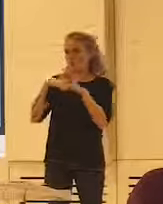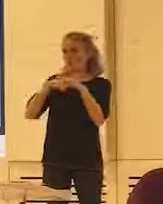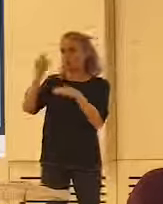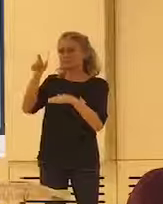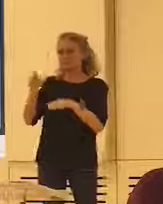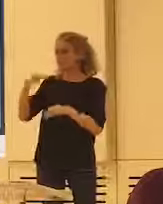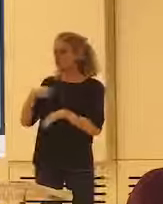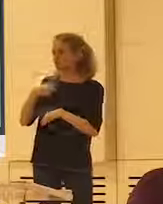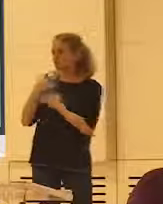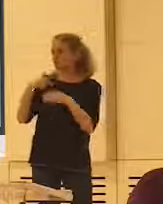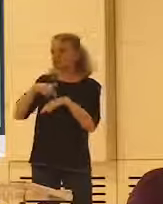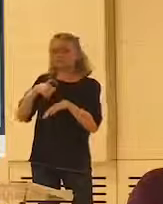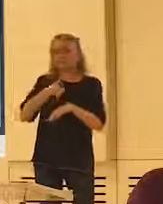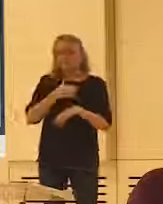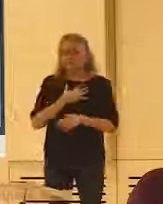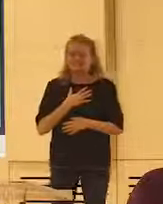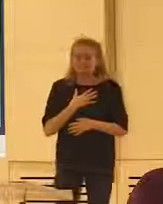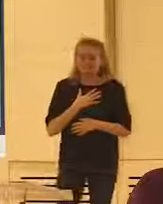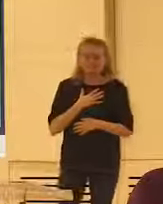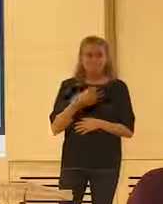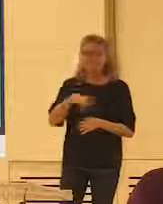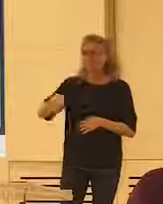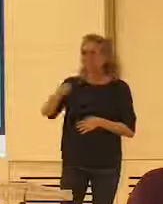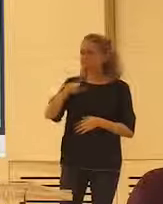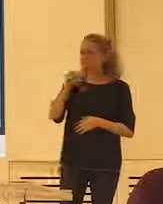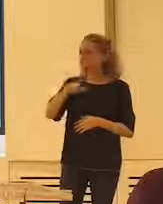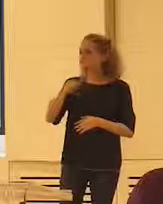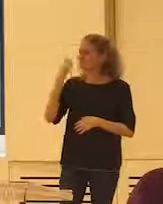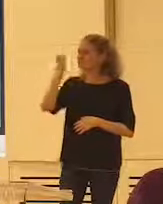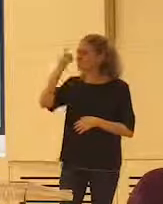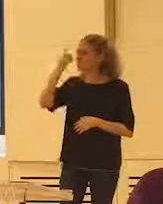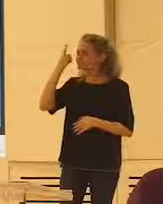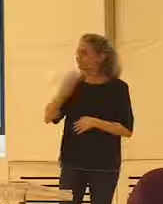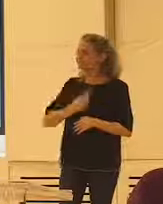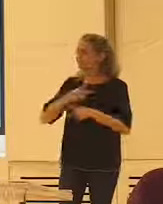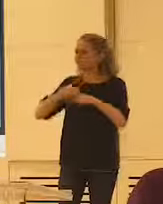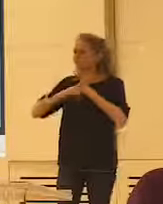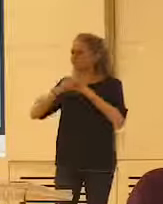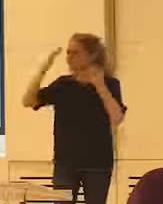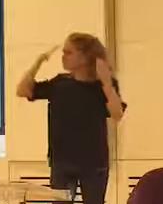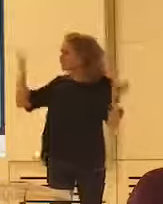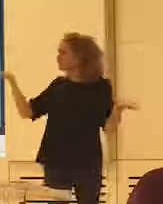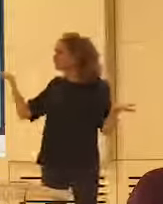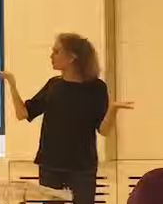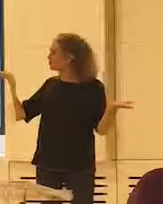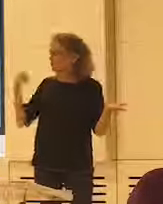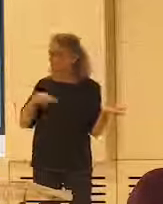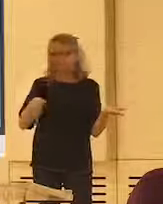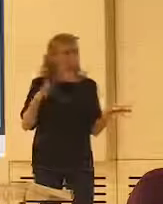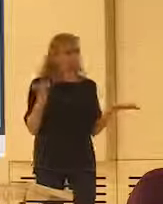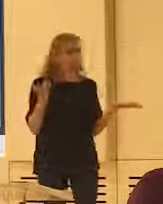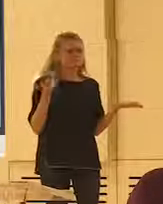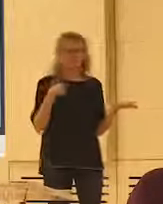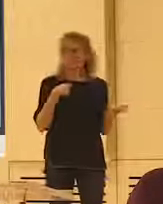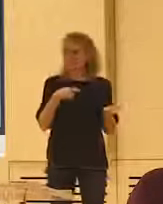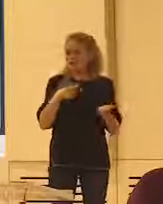Talking about working in patients. A lot of people don't understand self-care. They don't know what that